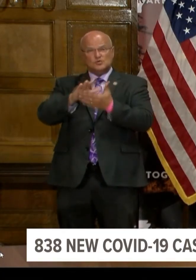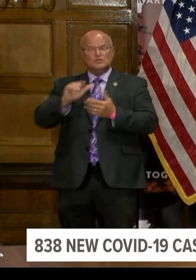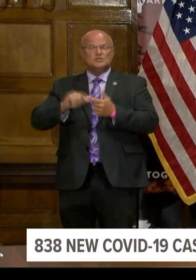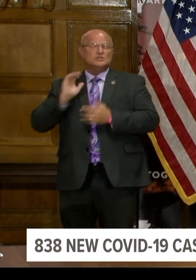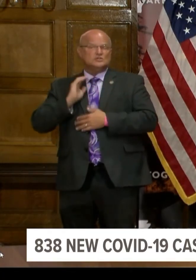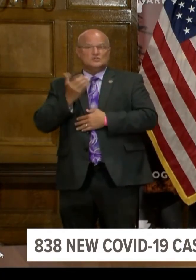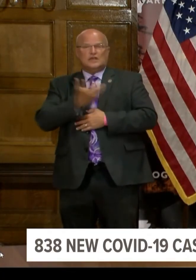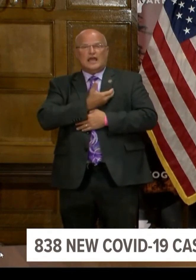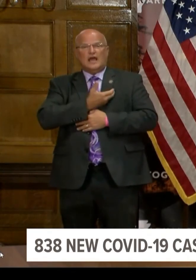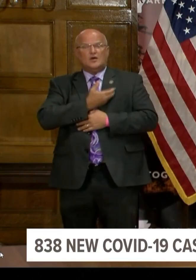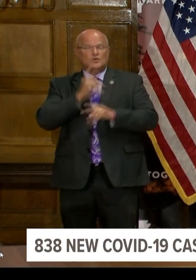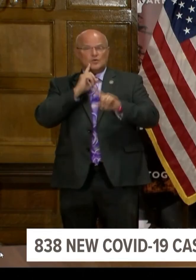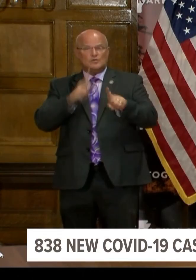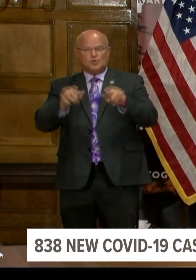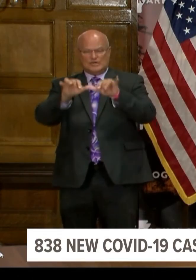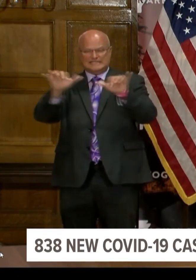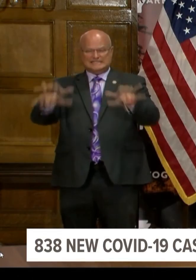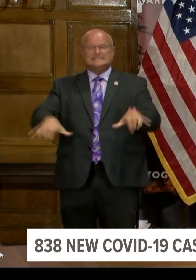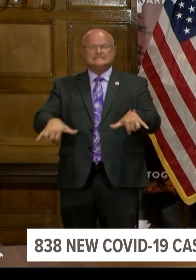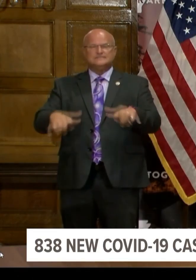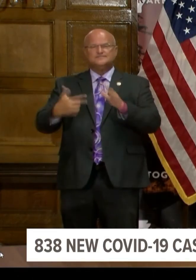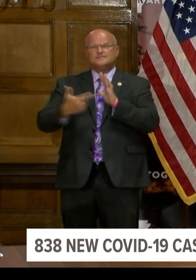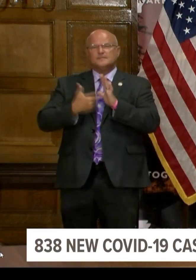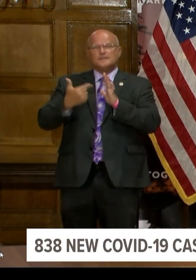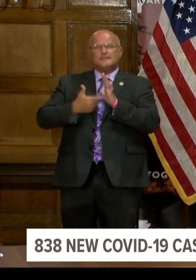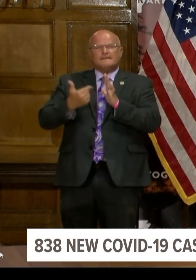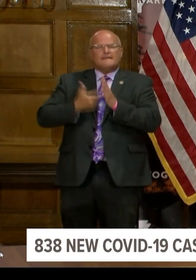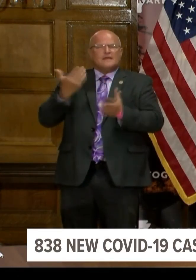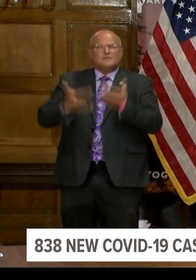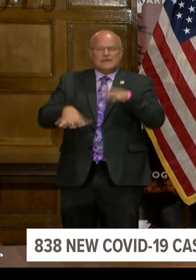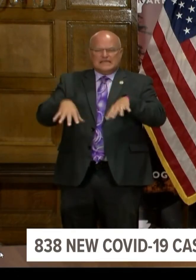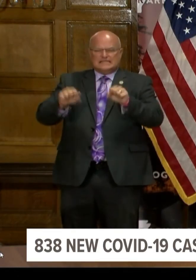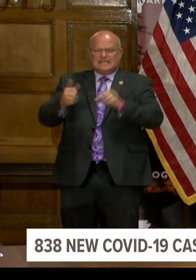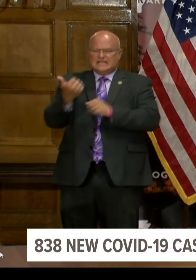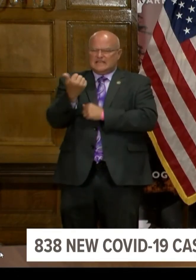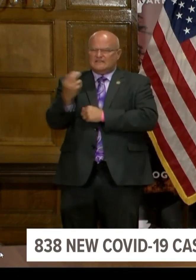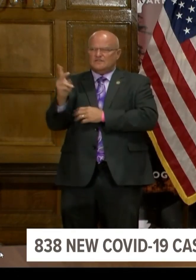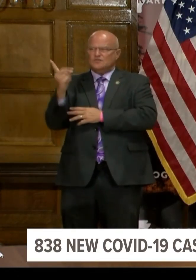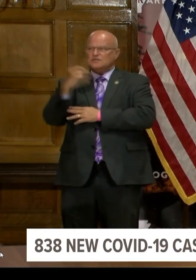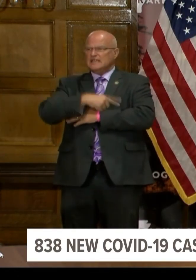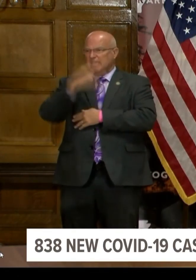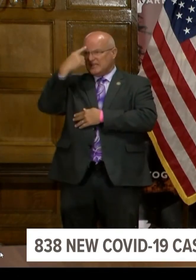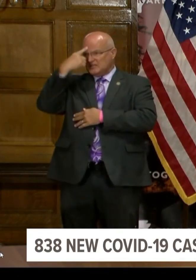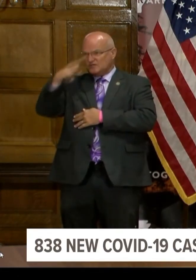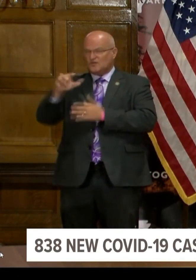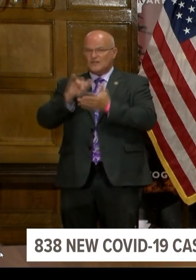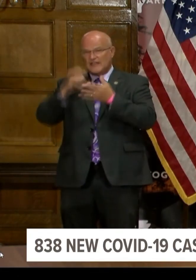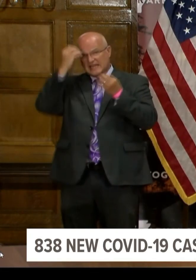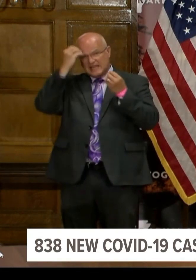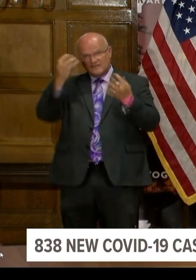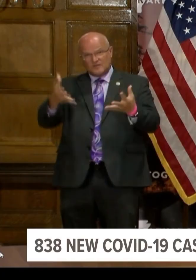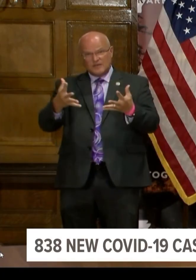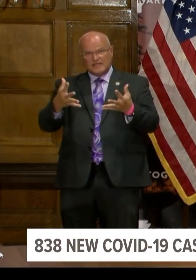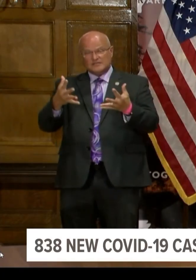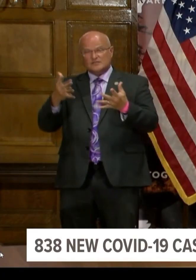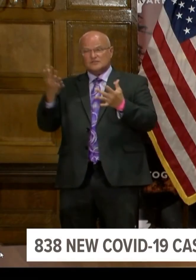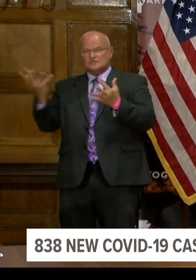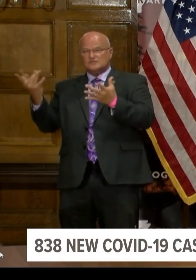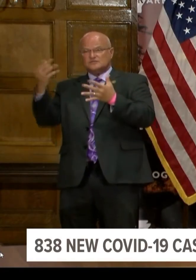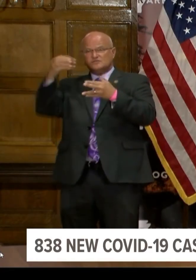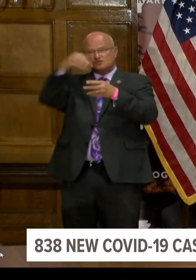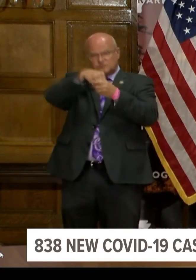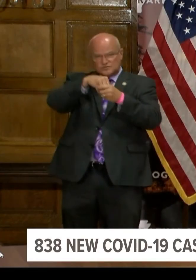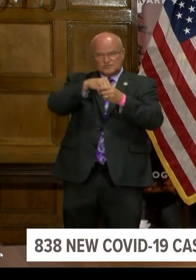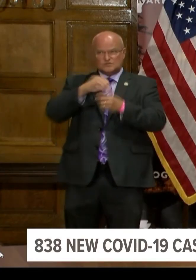our reporting system. And sometimes, it may take a few days for that information to get into